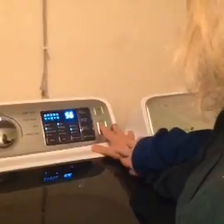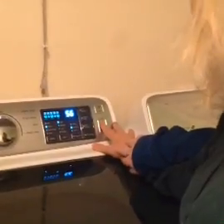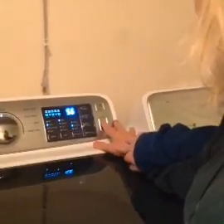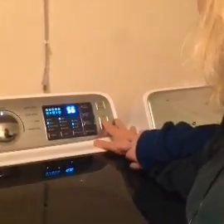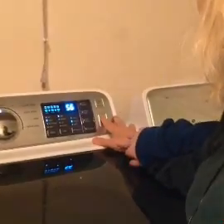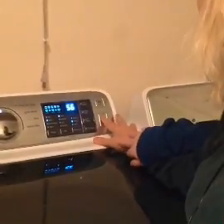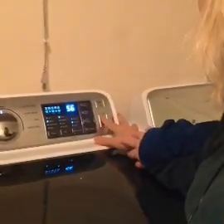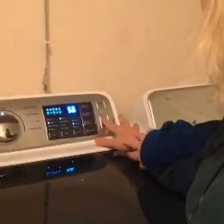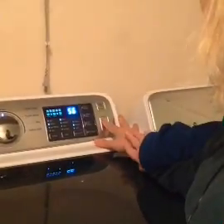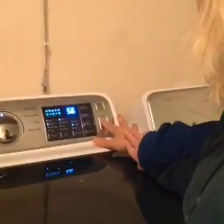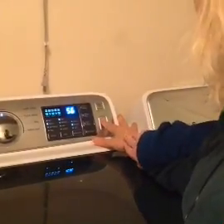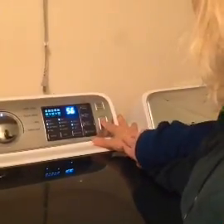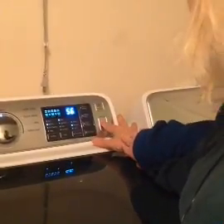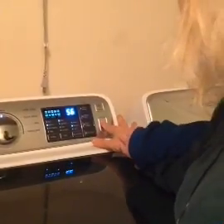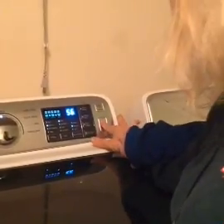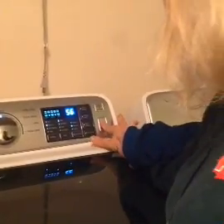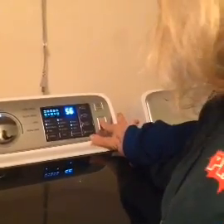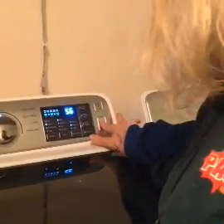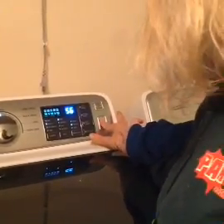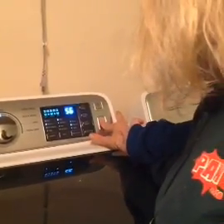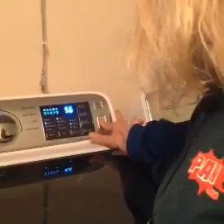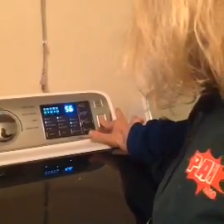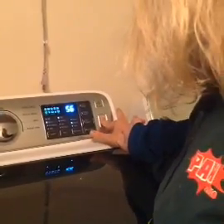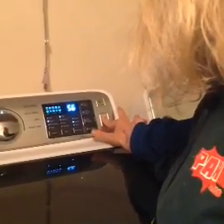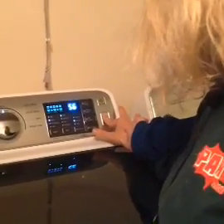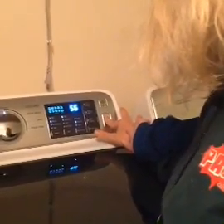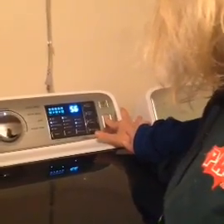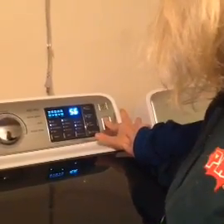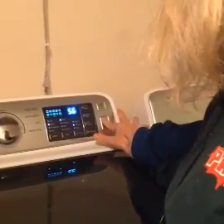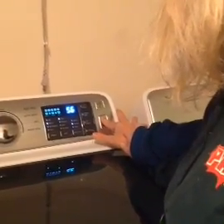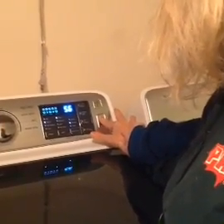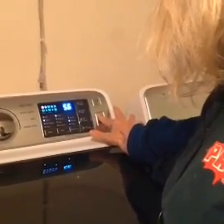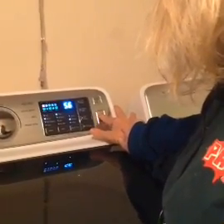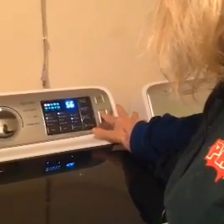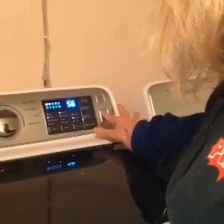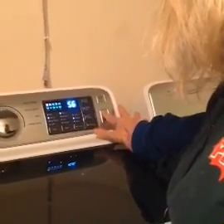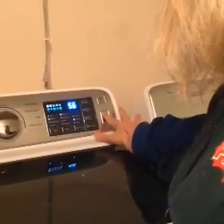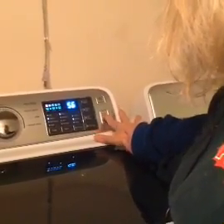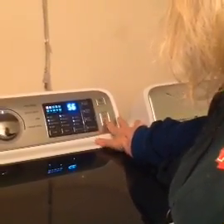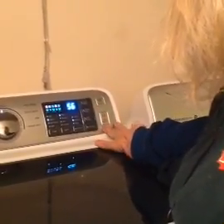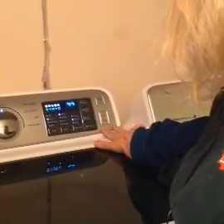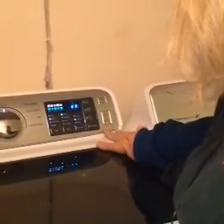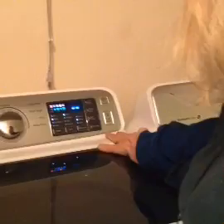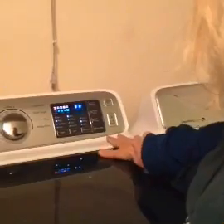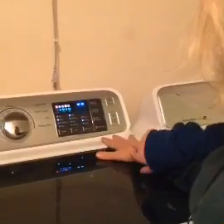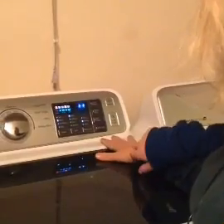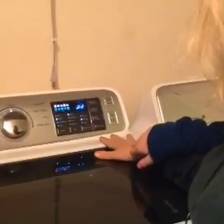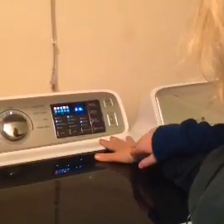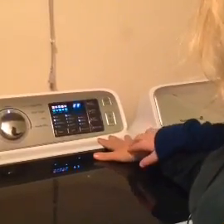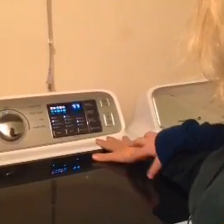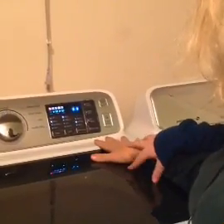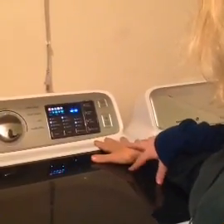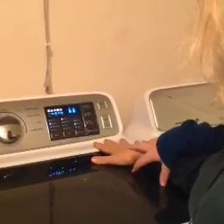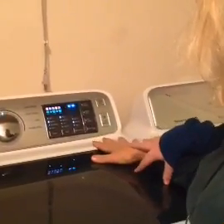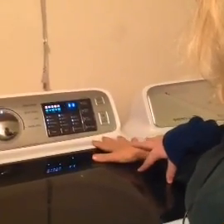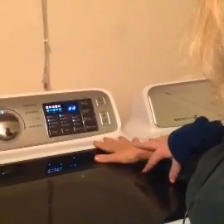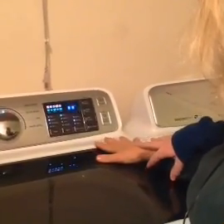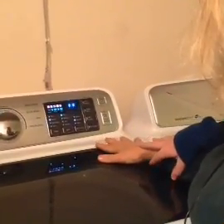And I push the start button on, and then we're going to feel to